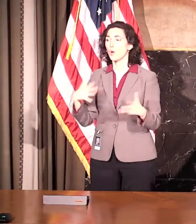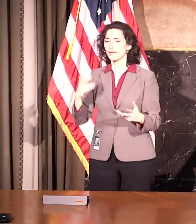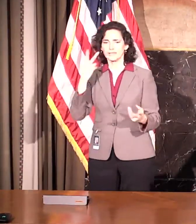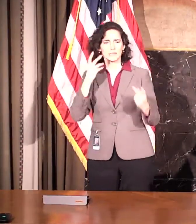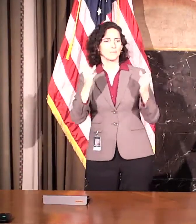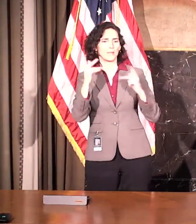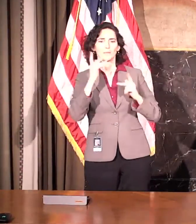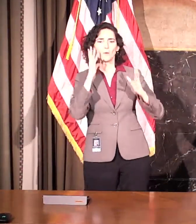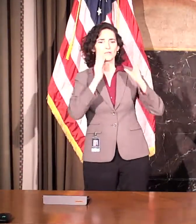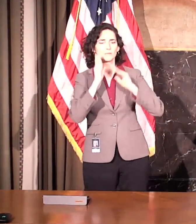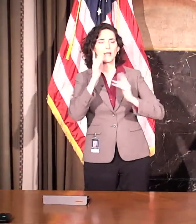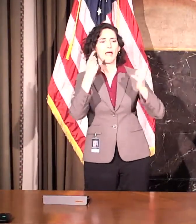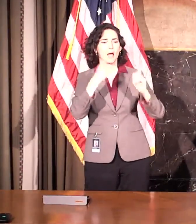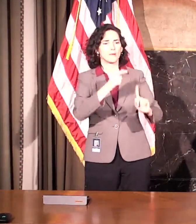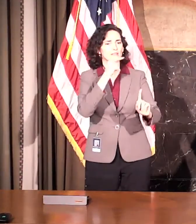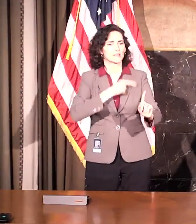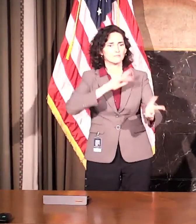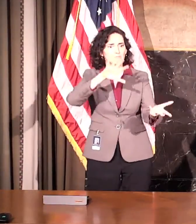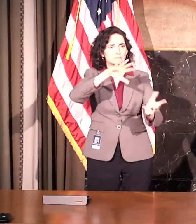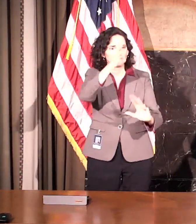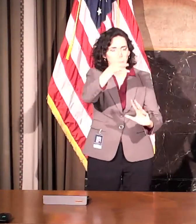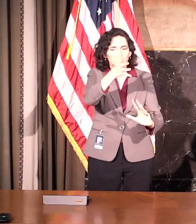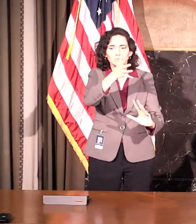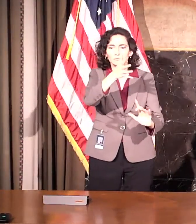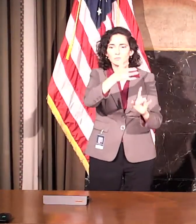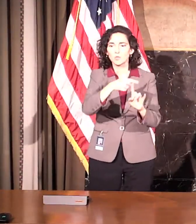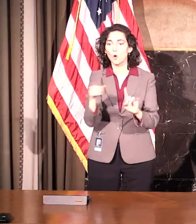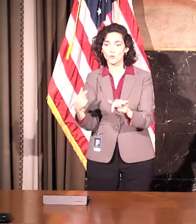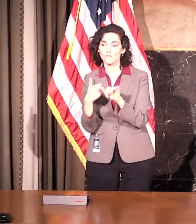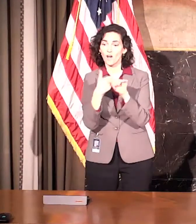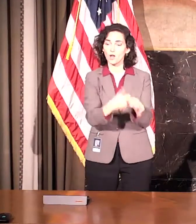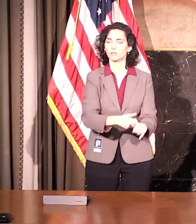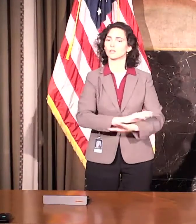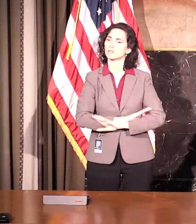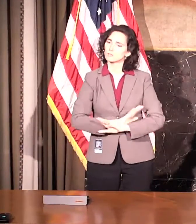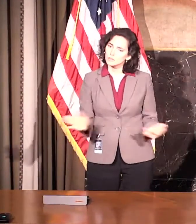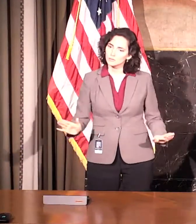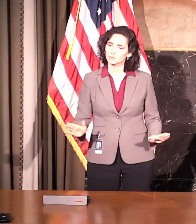many people at Thanksgiving. So please don't make that mistake.